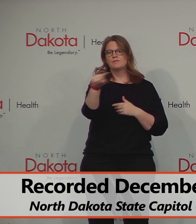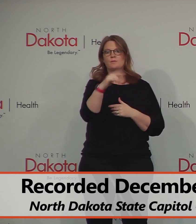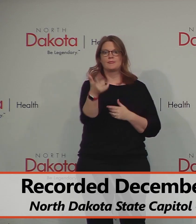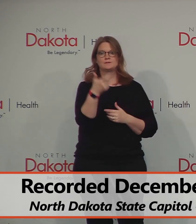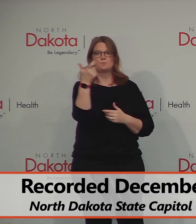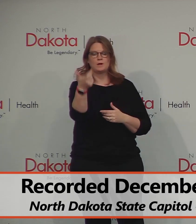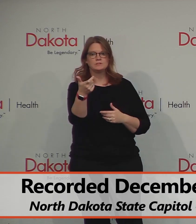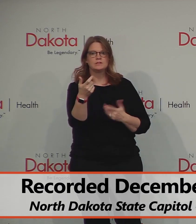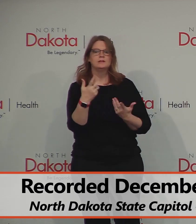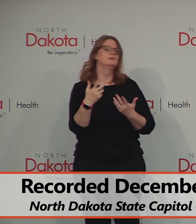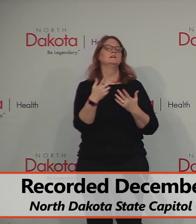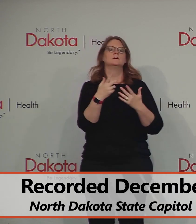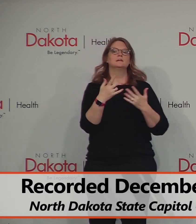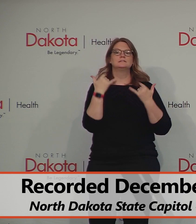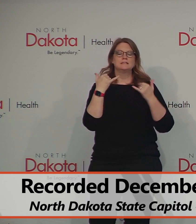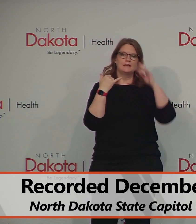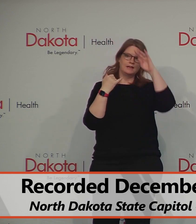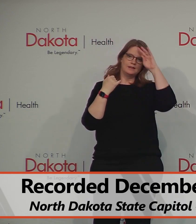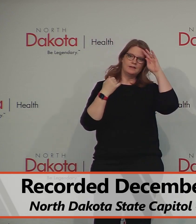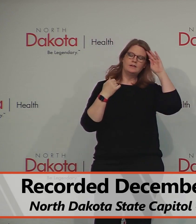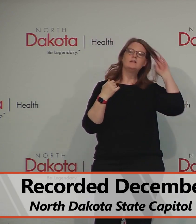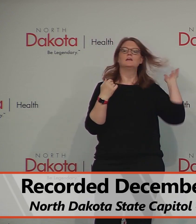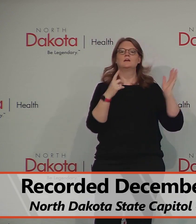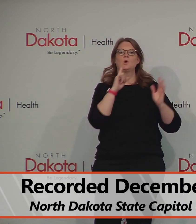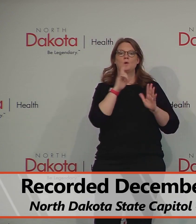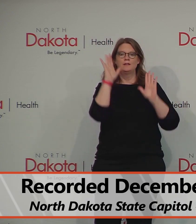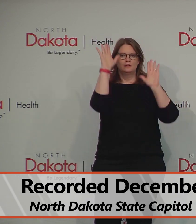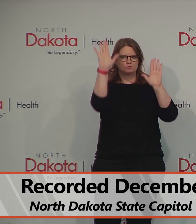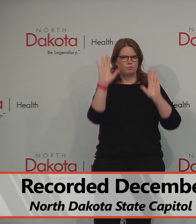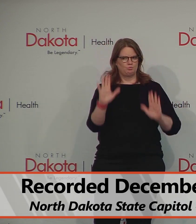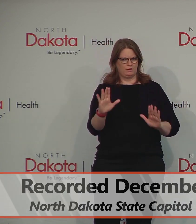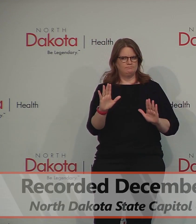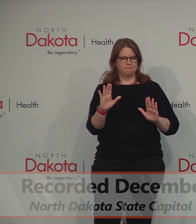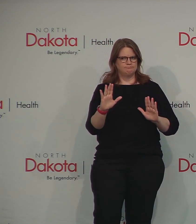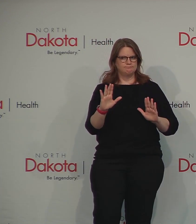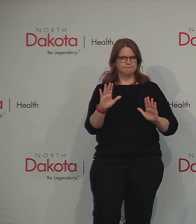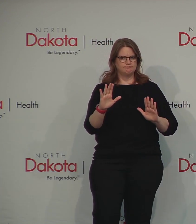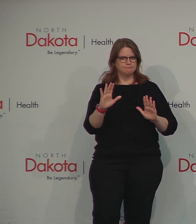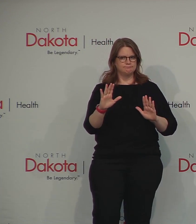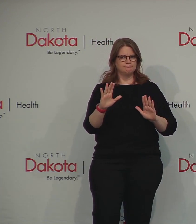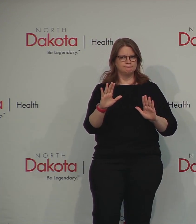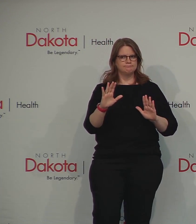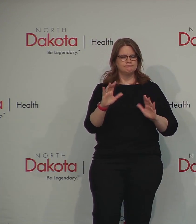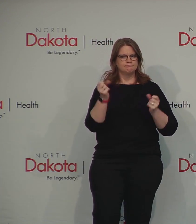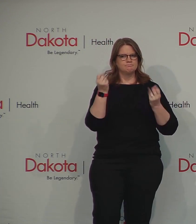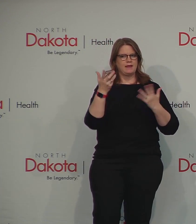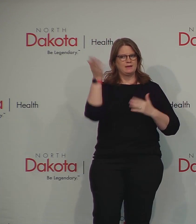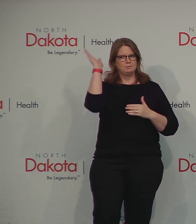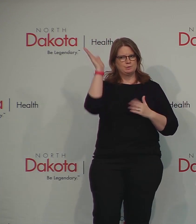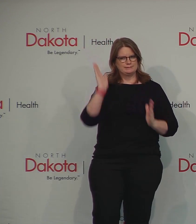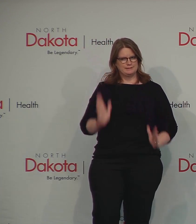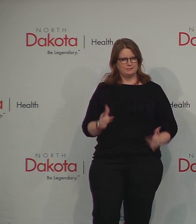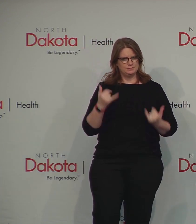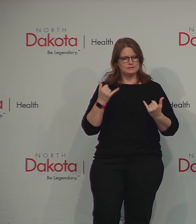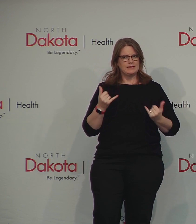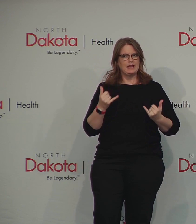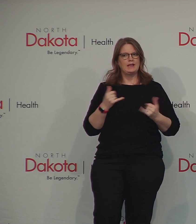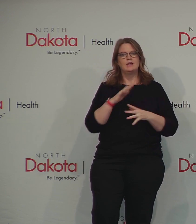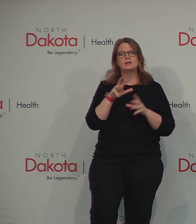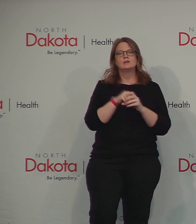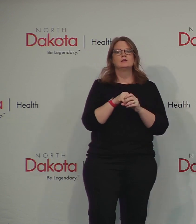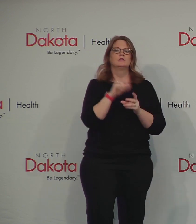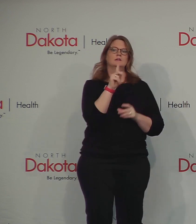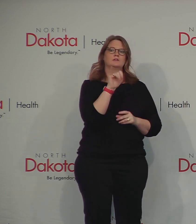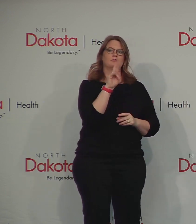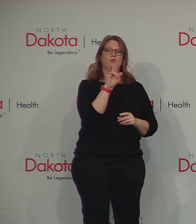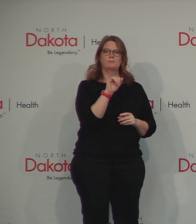today. We've got a great set of presenters for today's program, including